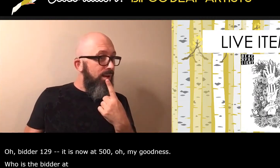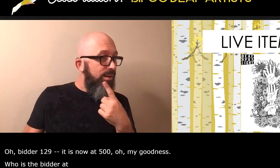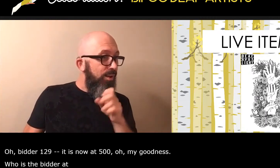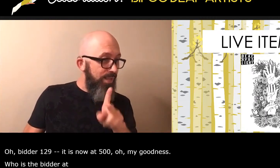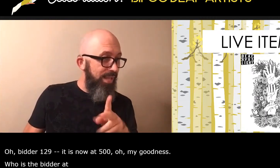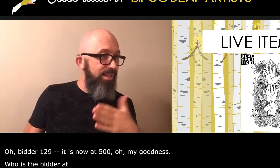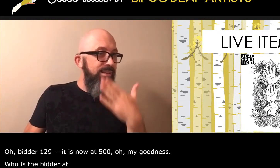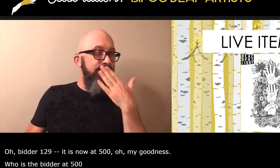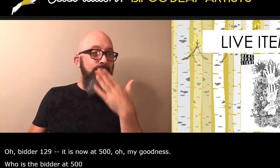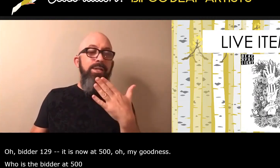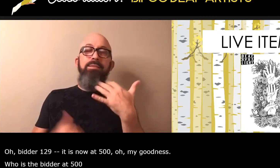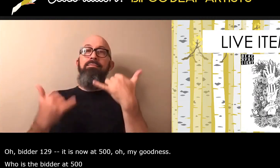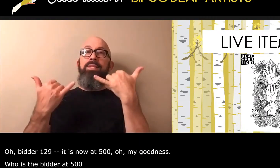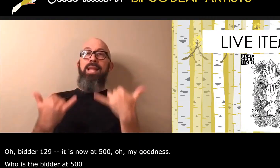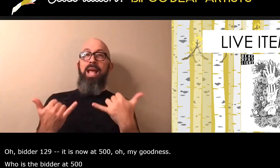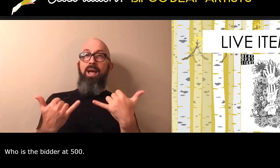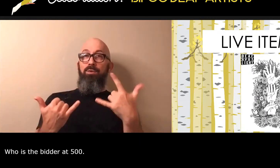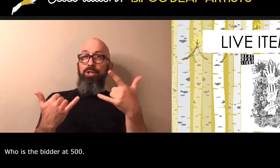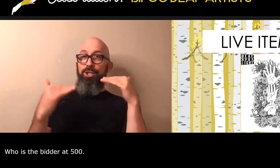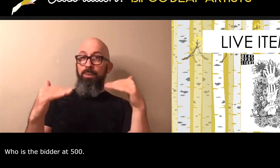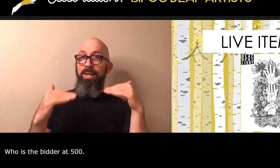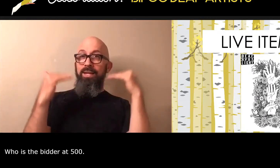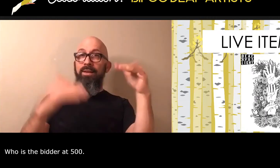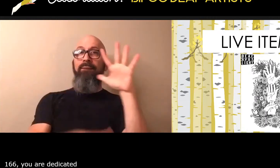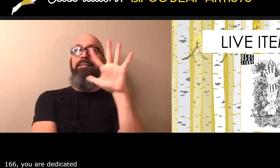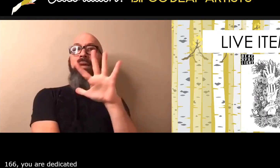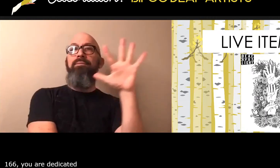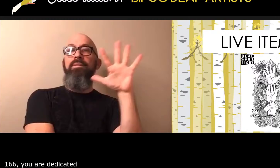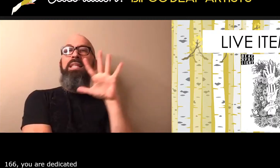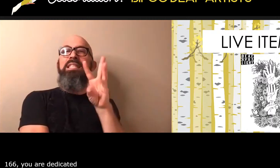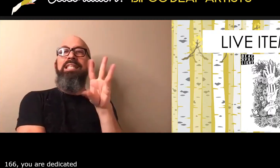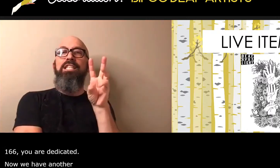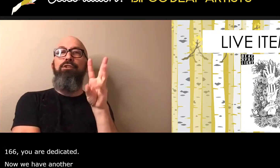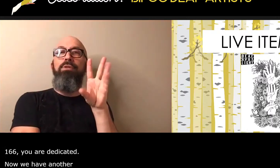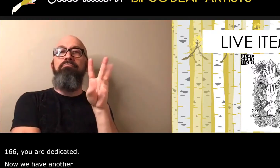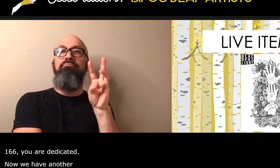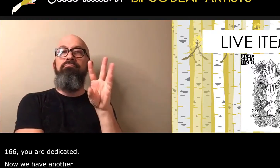are dedicated. Now we have another bidder. All right.